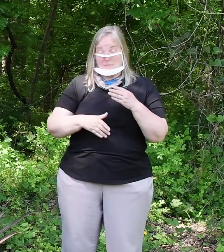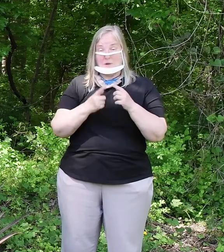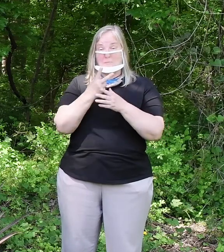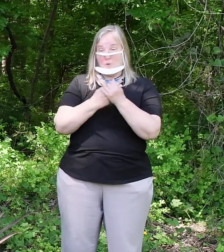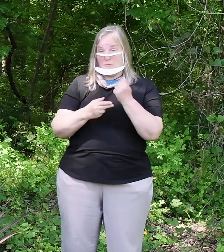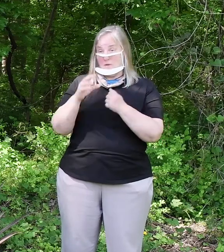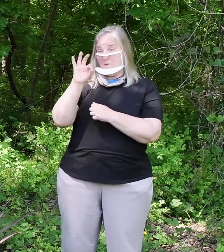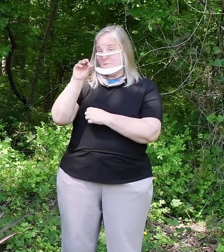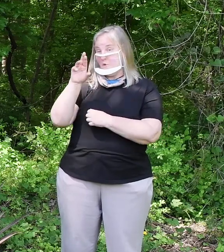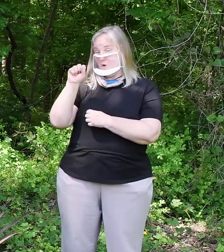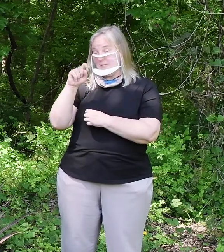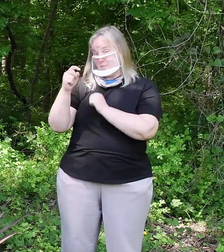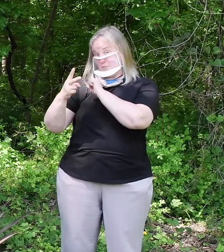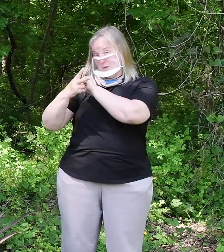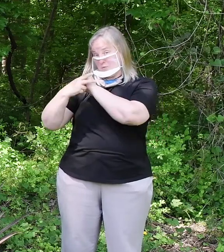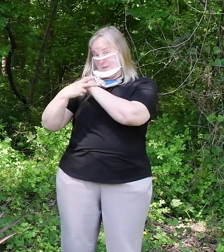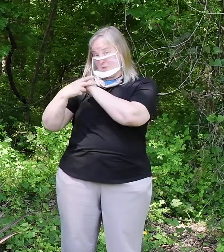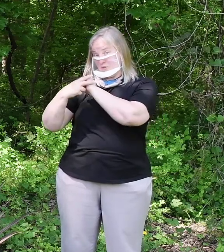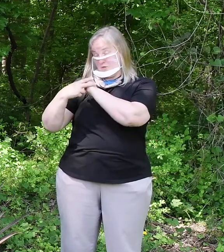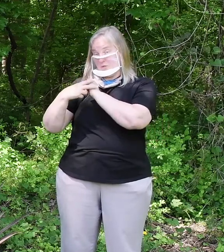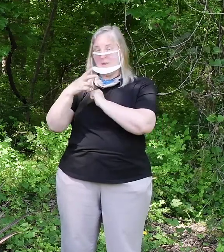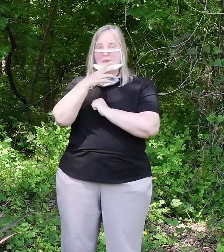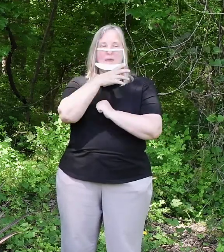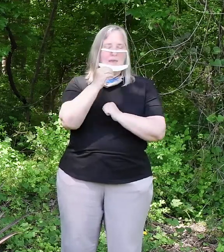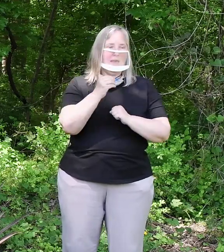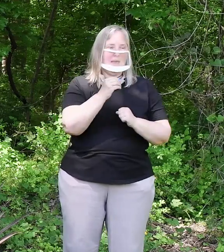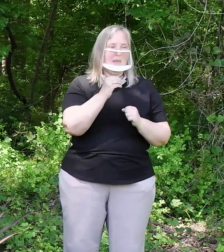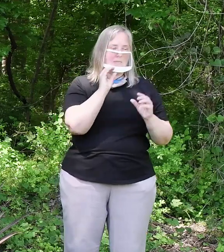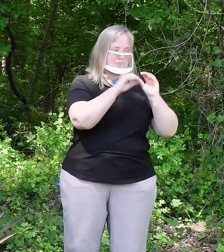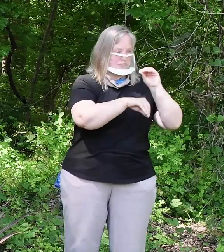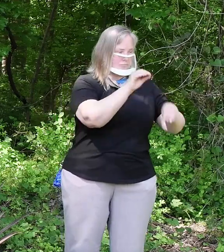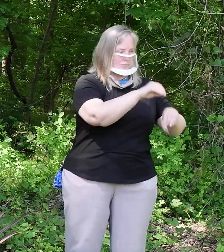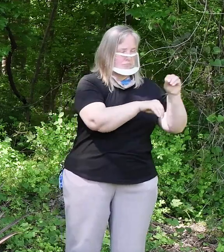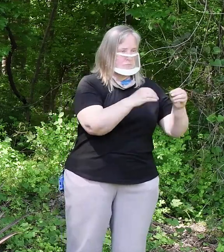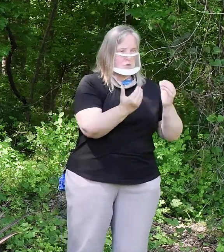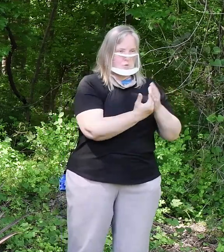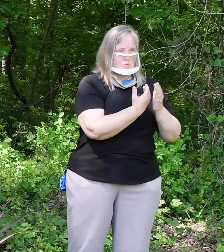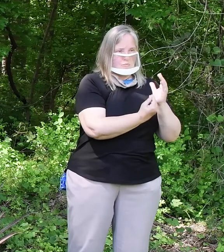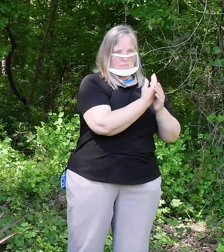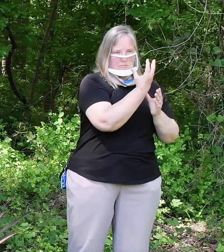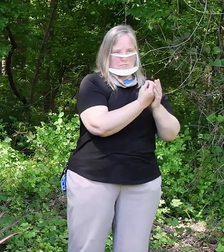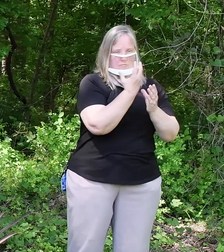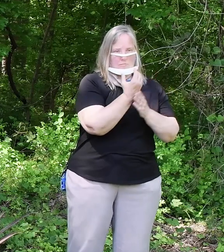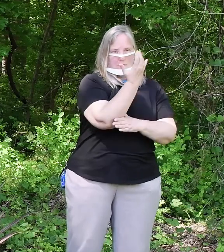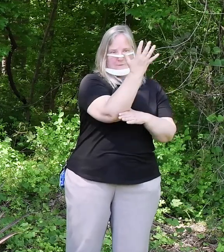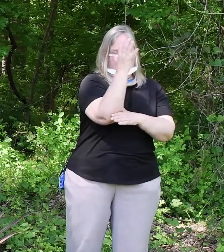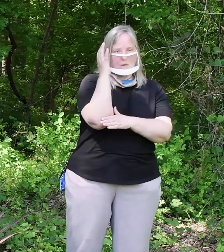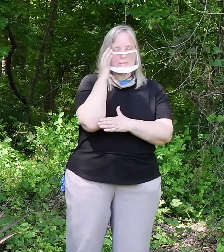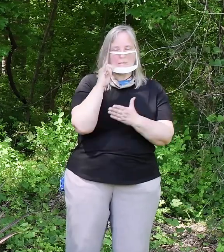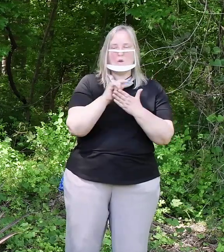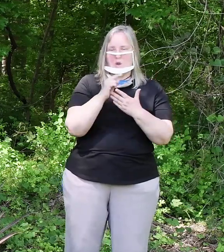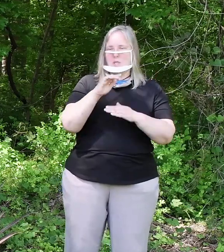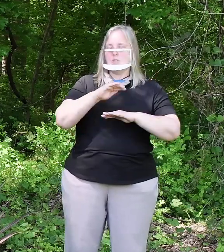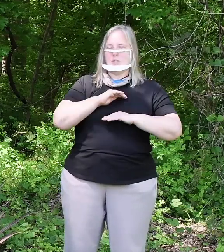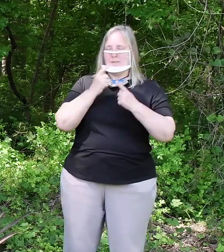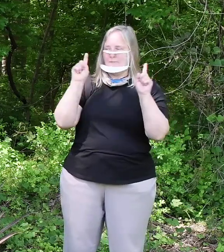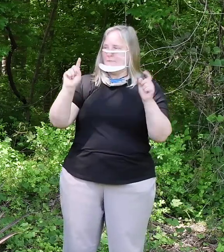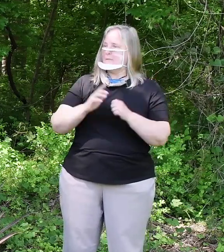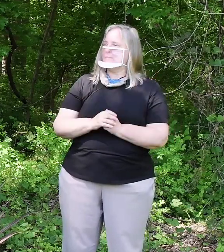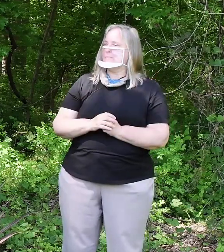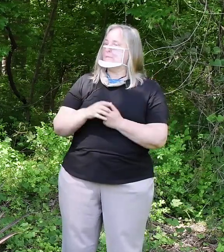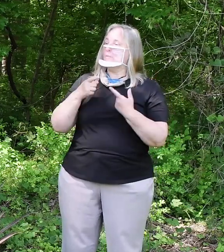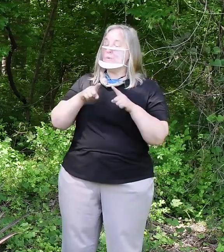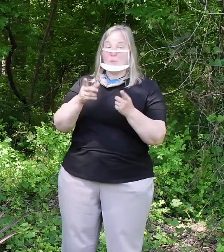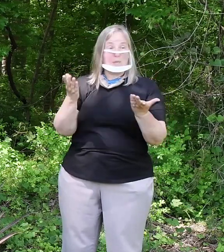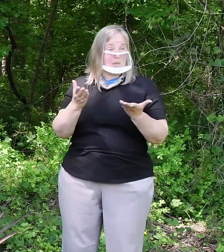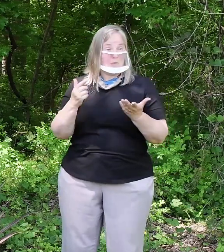forest preservation and reforestation are being achieved. While we're here to